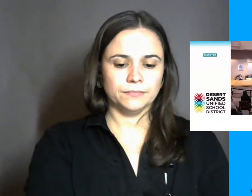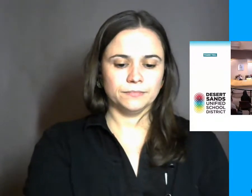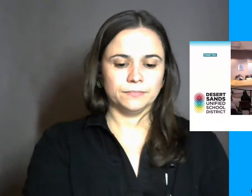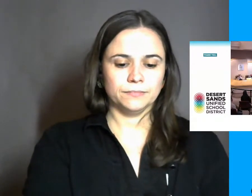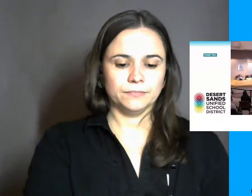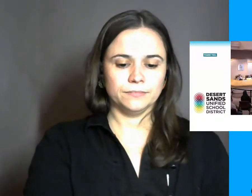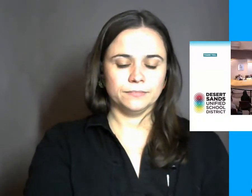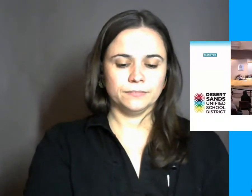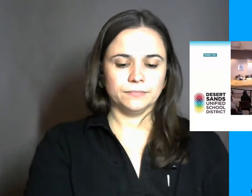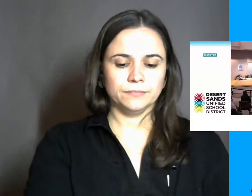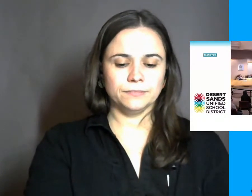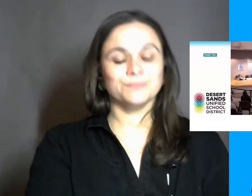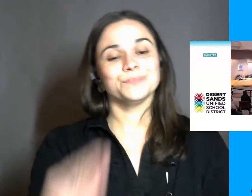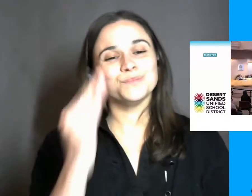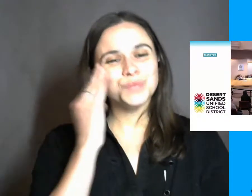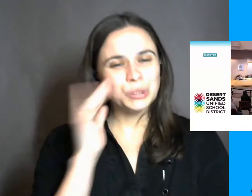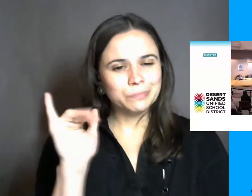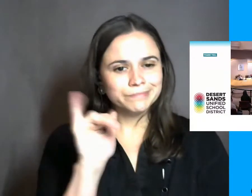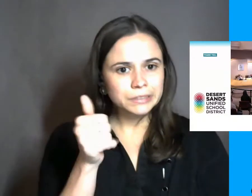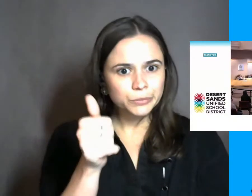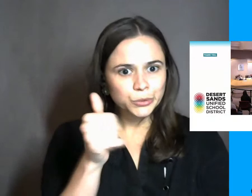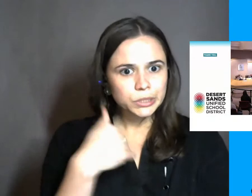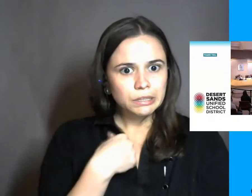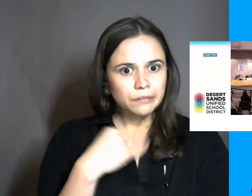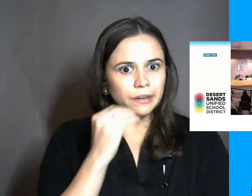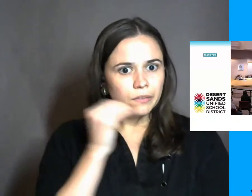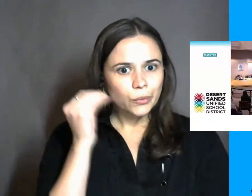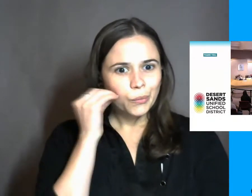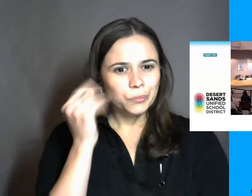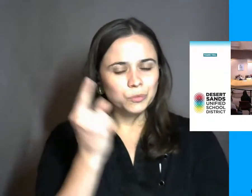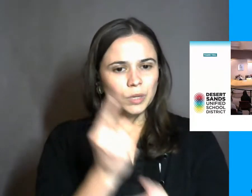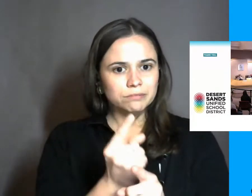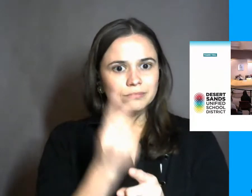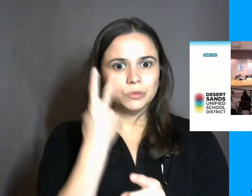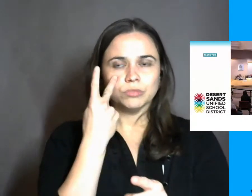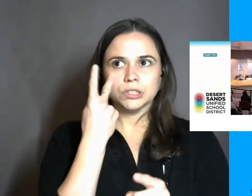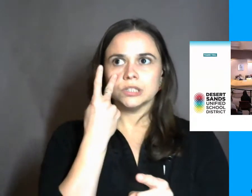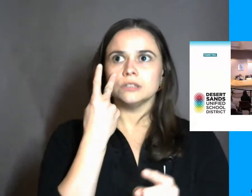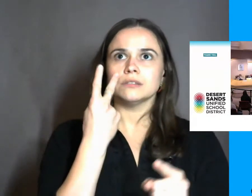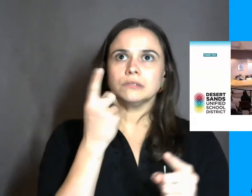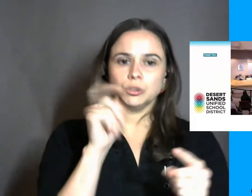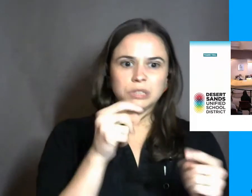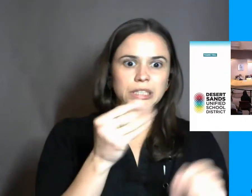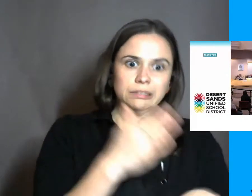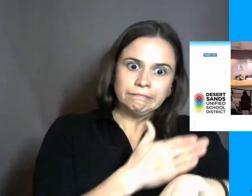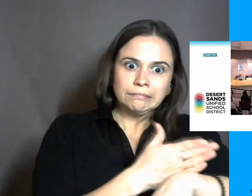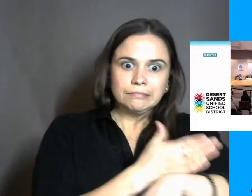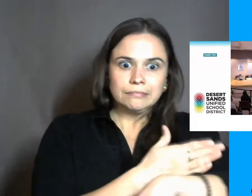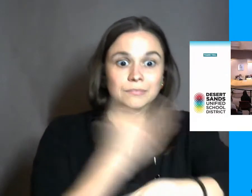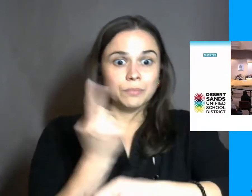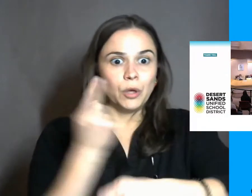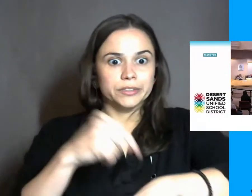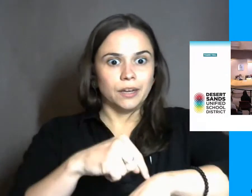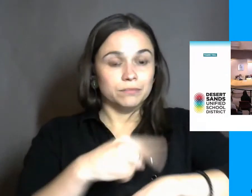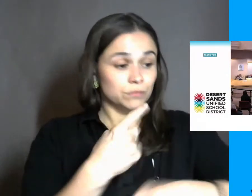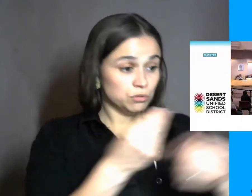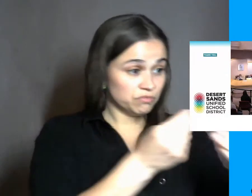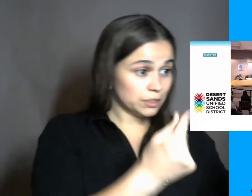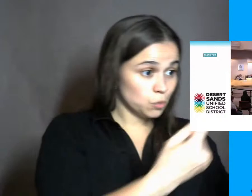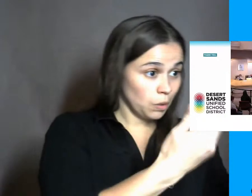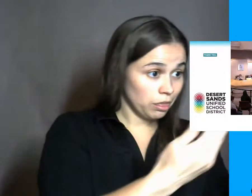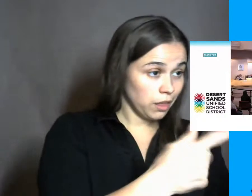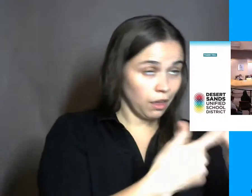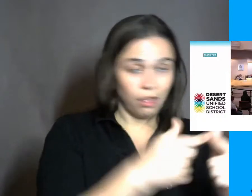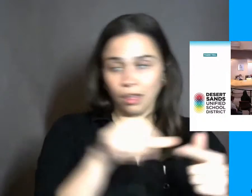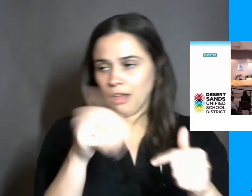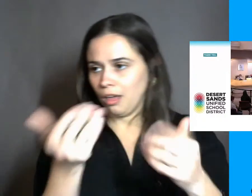later, now you have to fix this, now you have to fix that. And so it's always updating everything. But I appreciate all your work. You've done a great